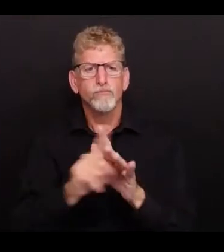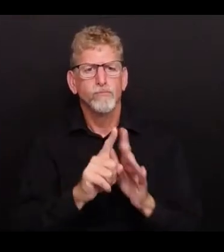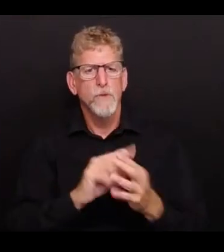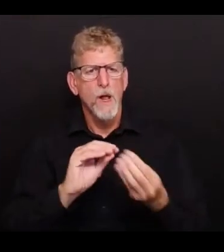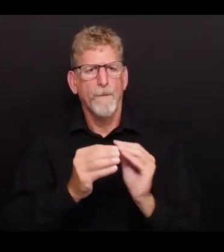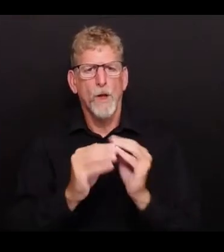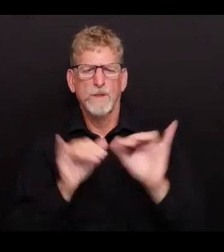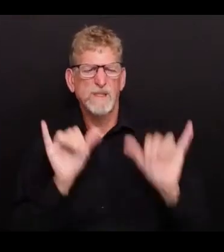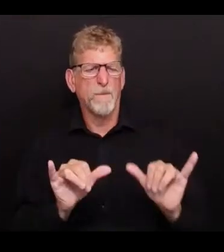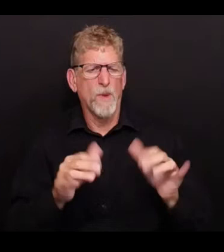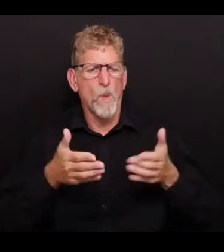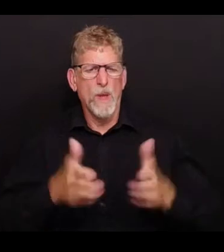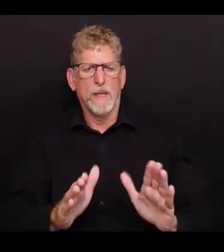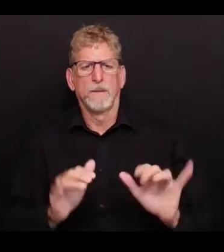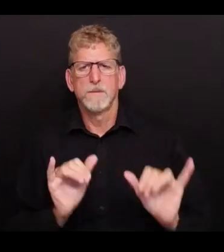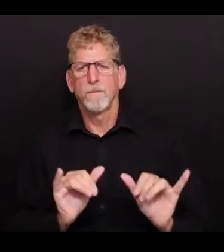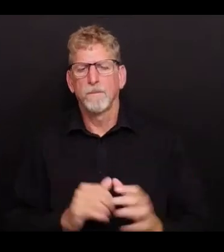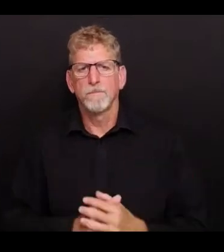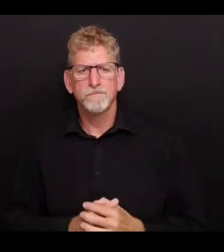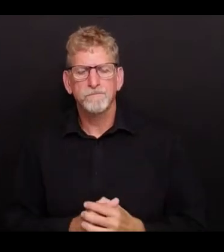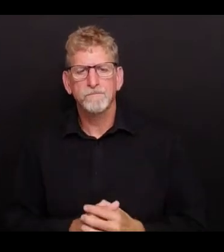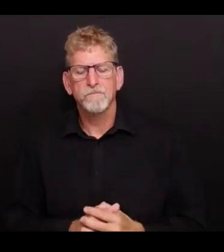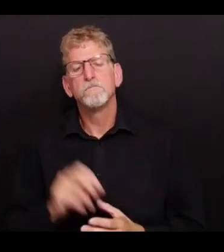Okay, thank you.